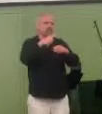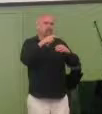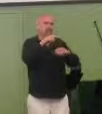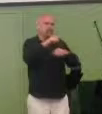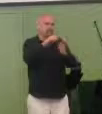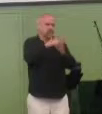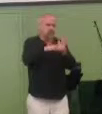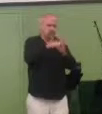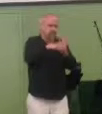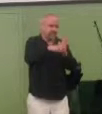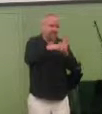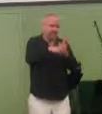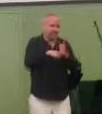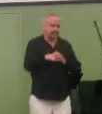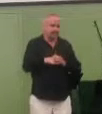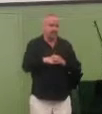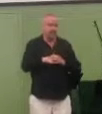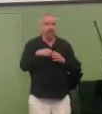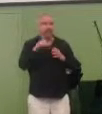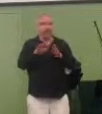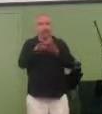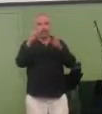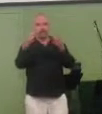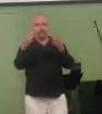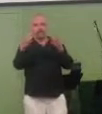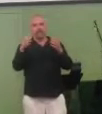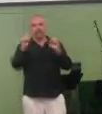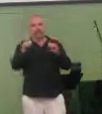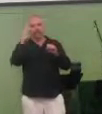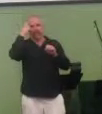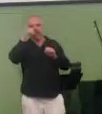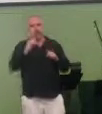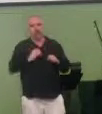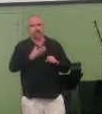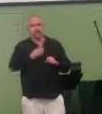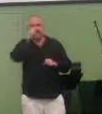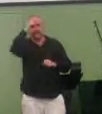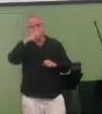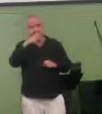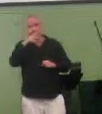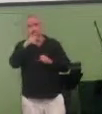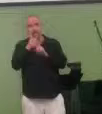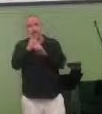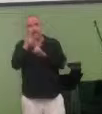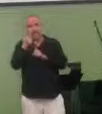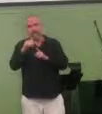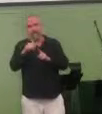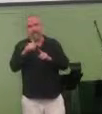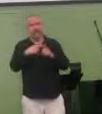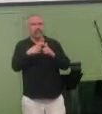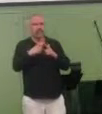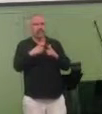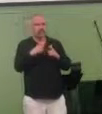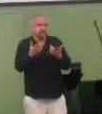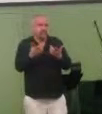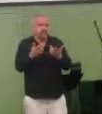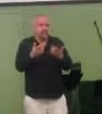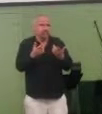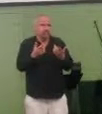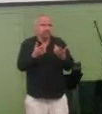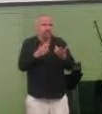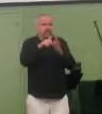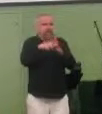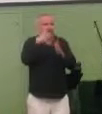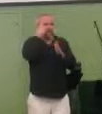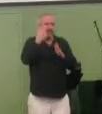not only for trans men who are gay, but also eventually for all trans men who do not conform